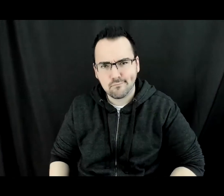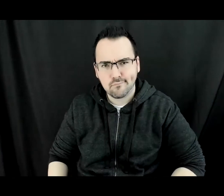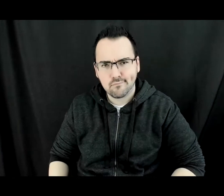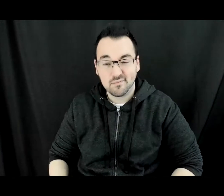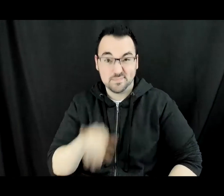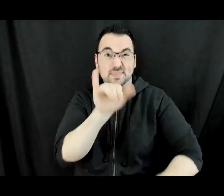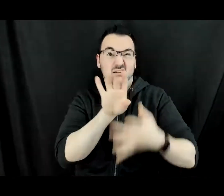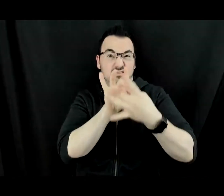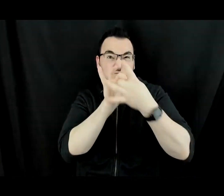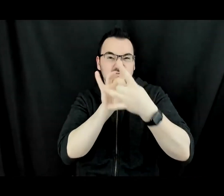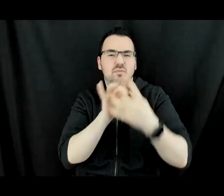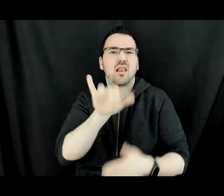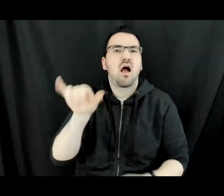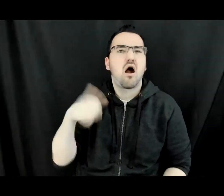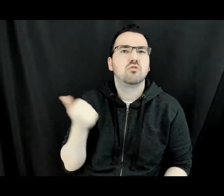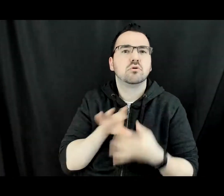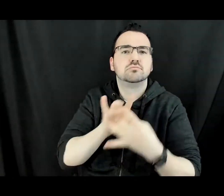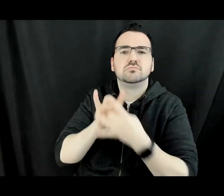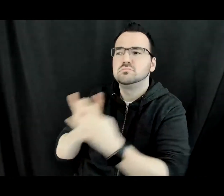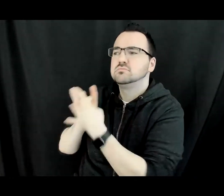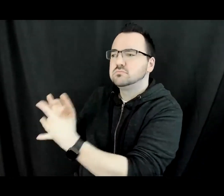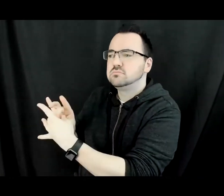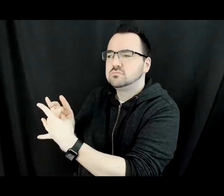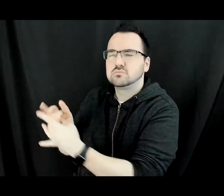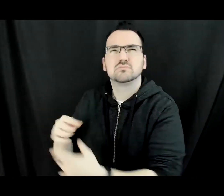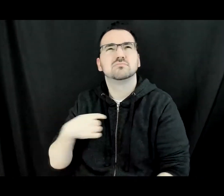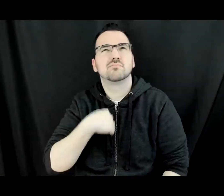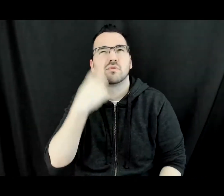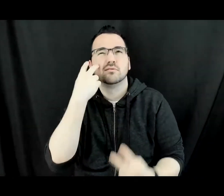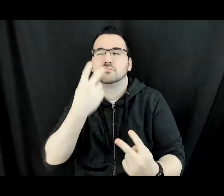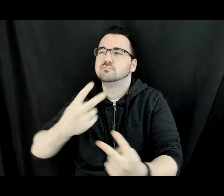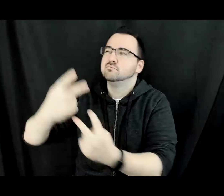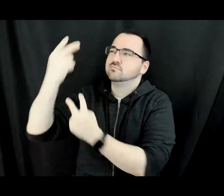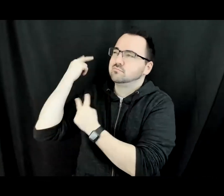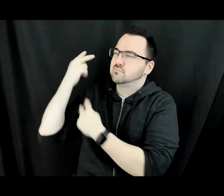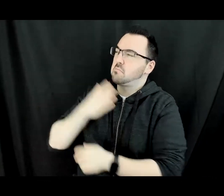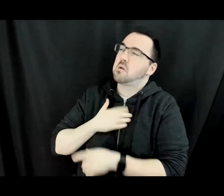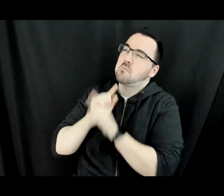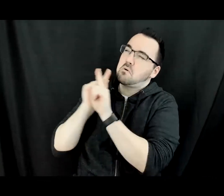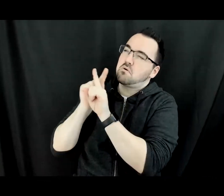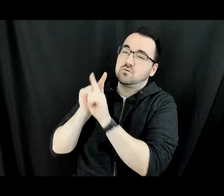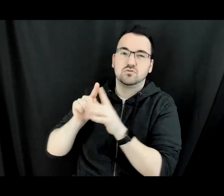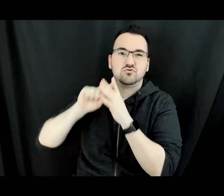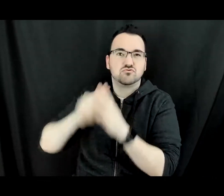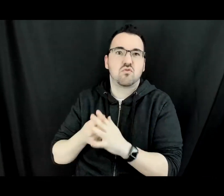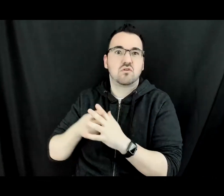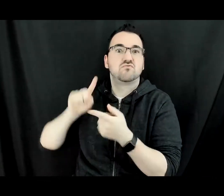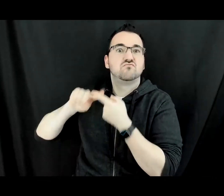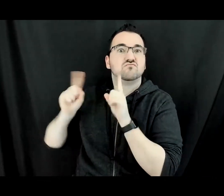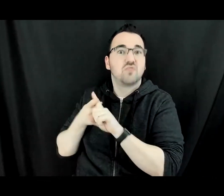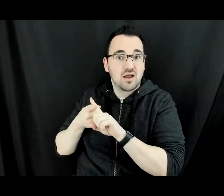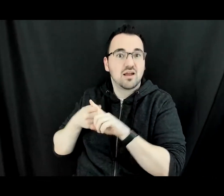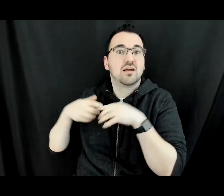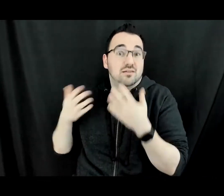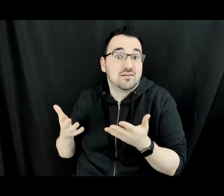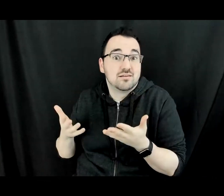think back to the mentors, how I met the mentors that I have, they started off like friendships, where I was introduced to them. I liked